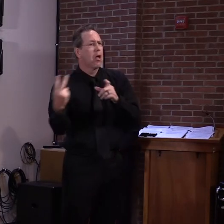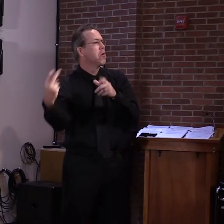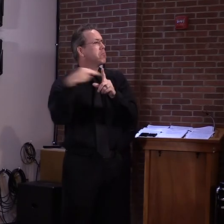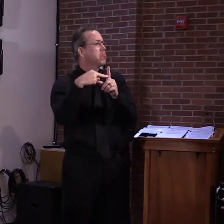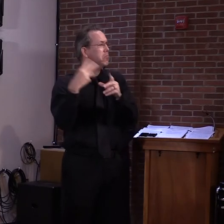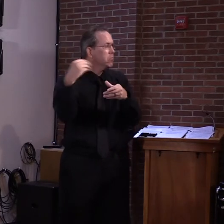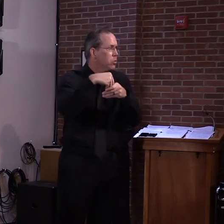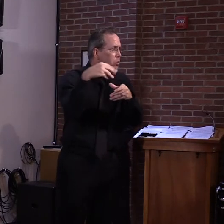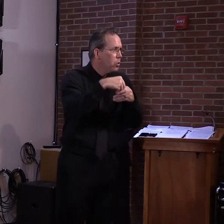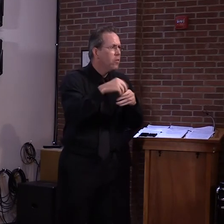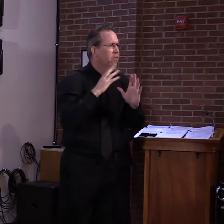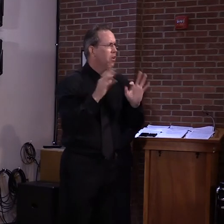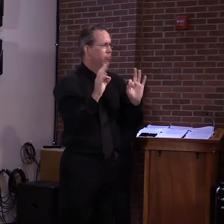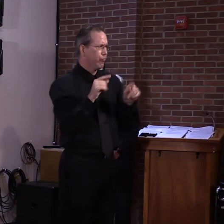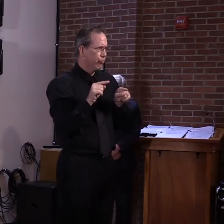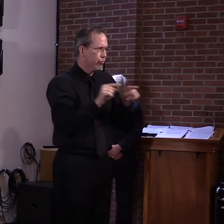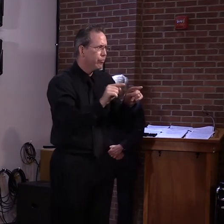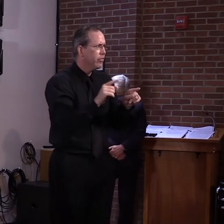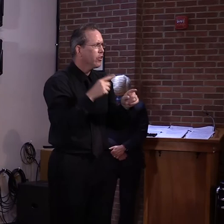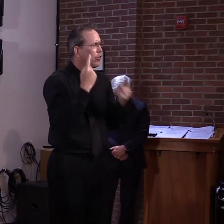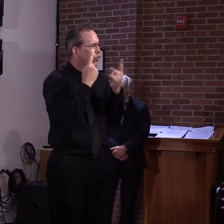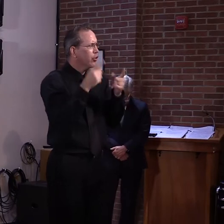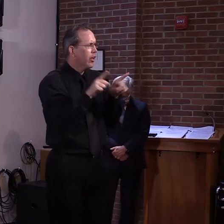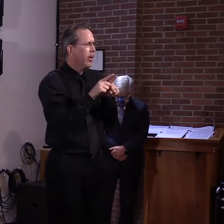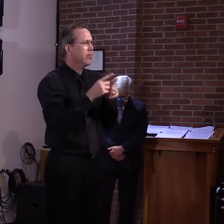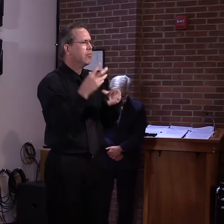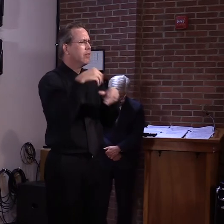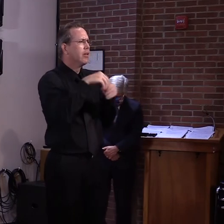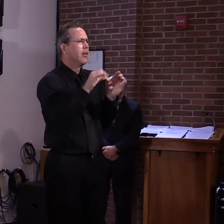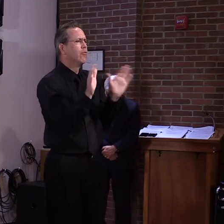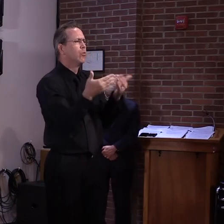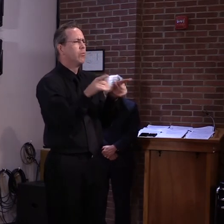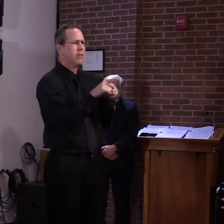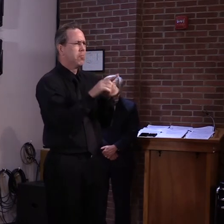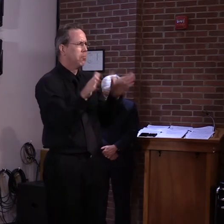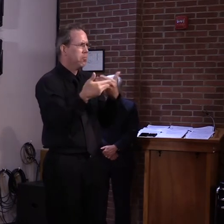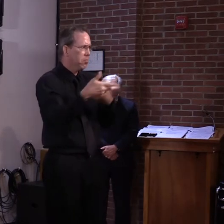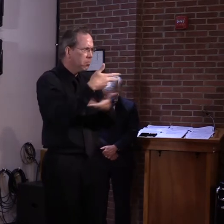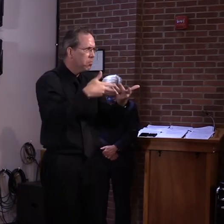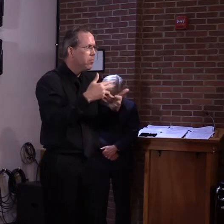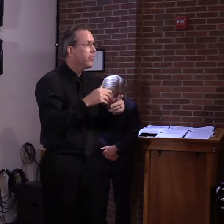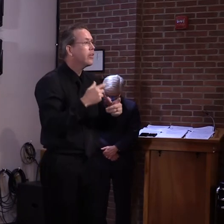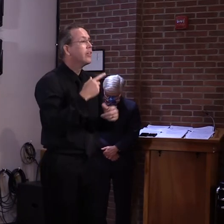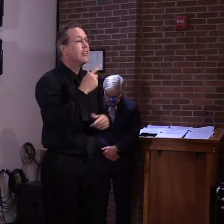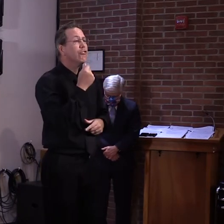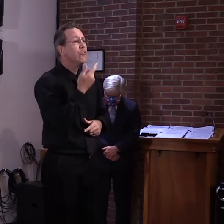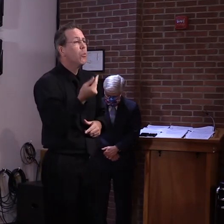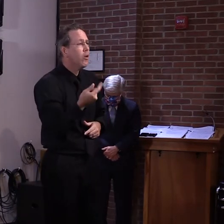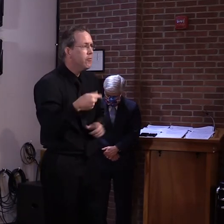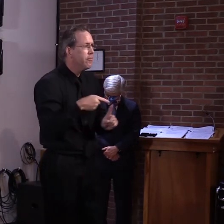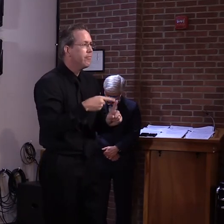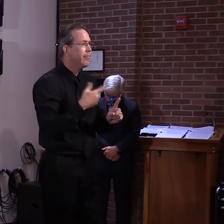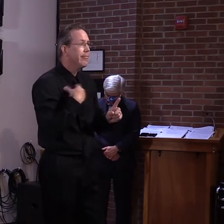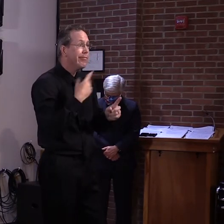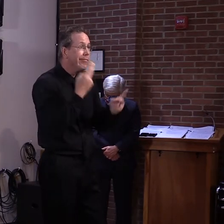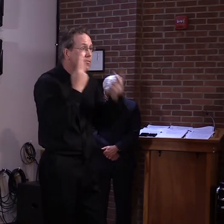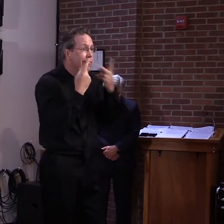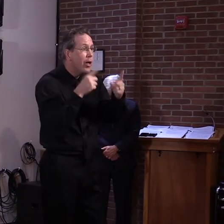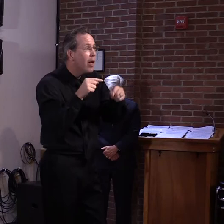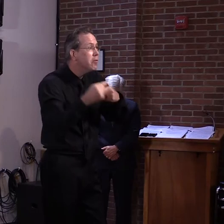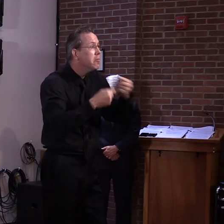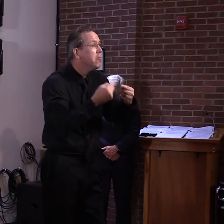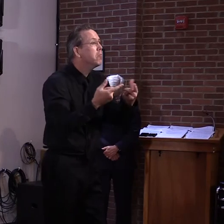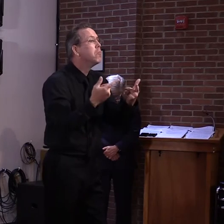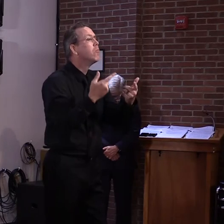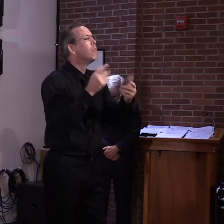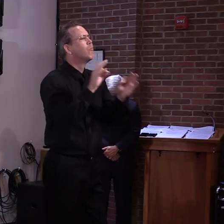So I think this will be the important work going forward as schools are reopened, as we begin to assess